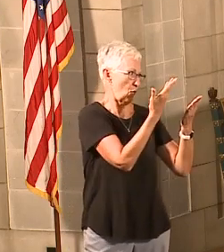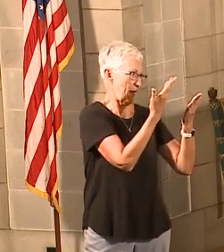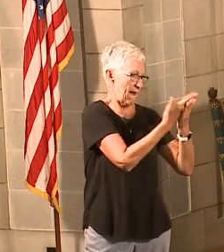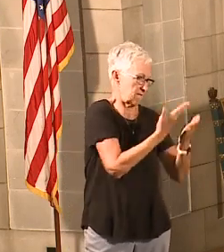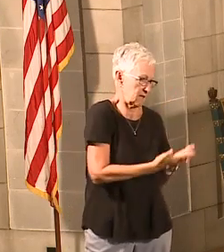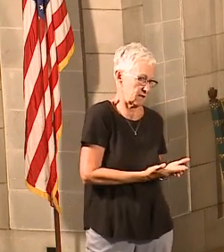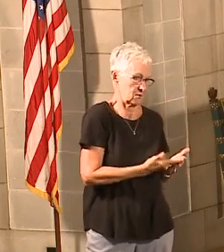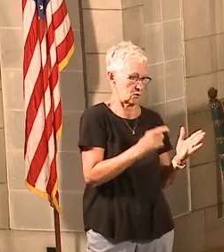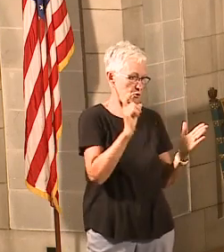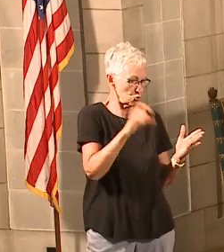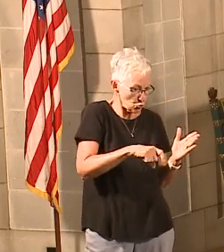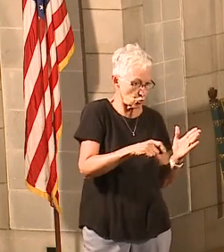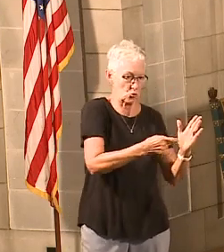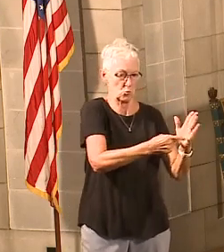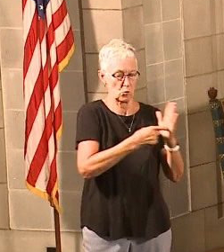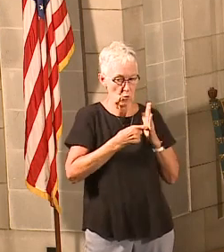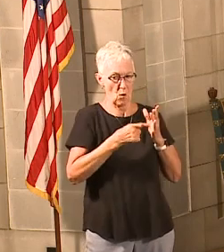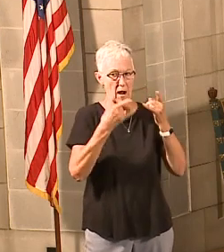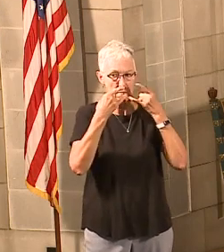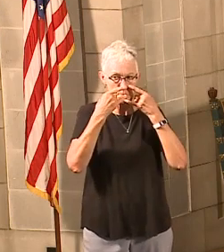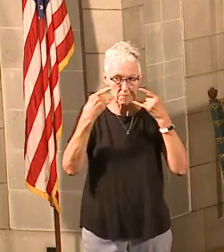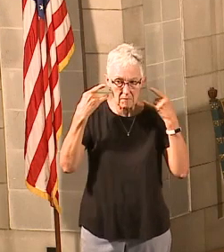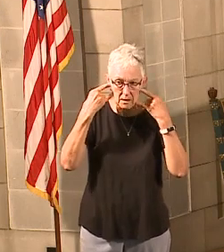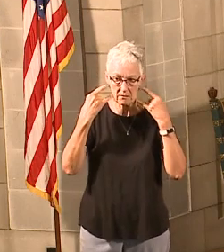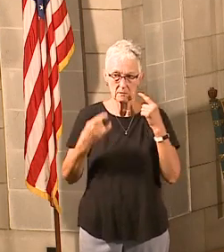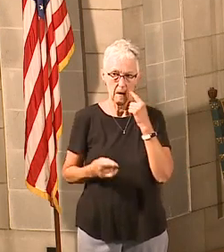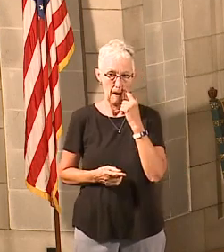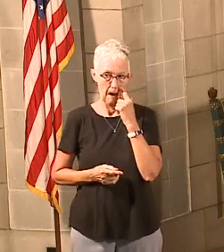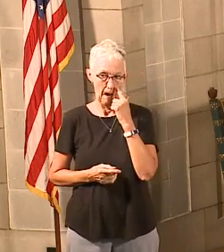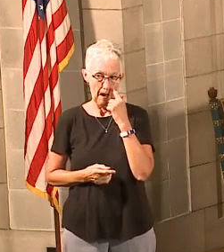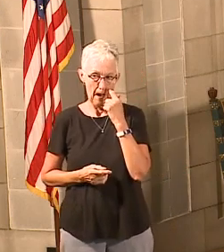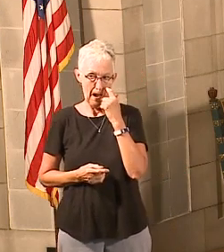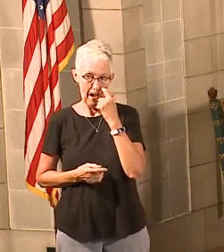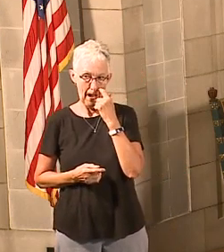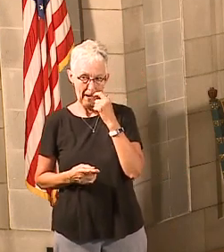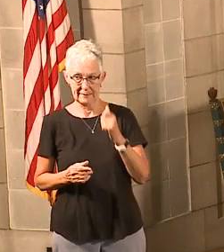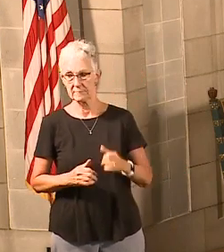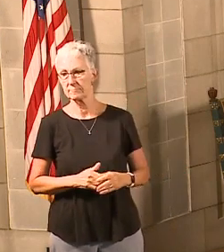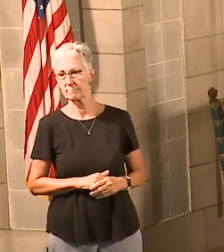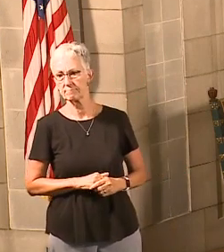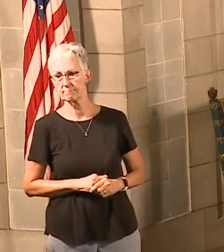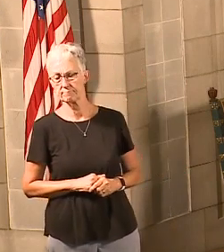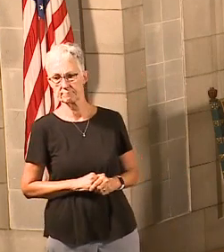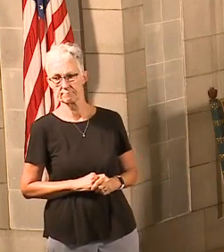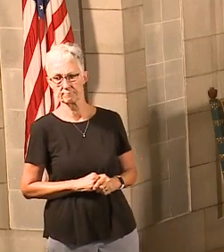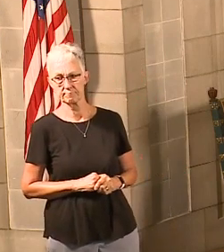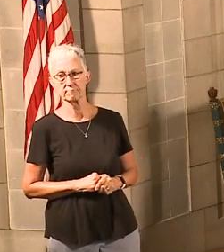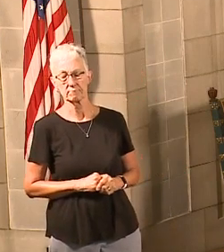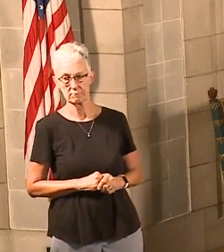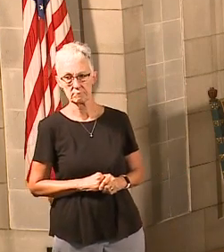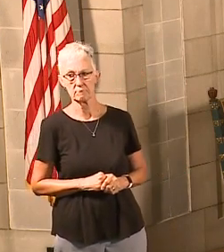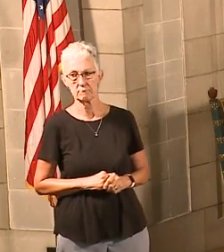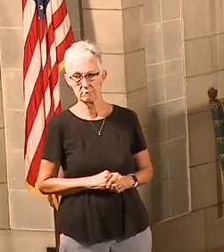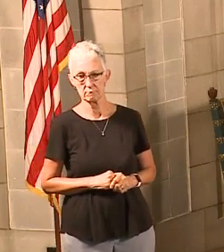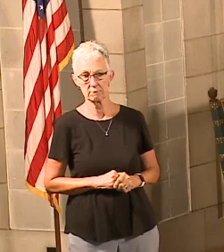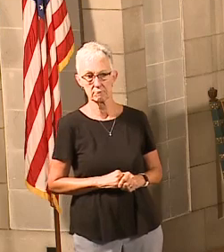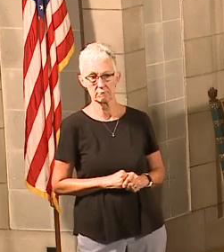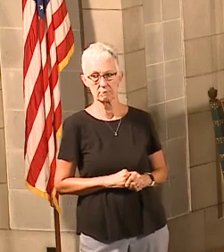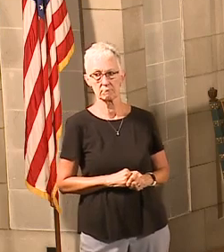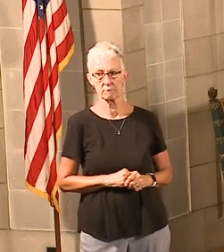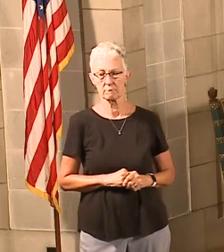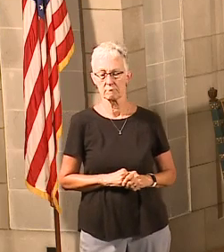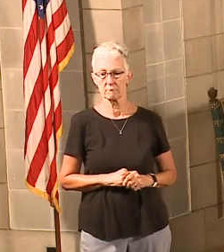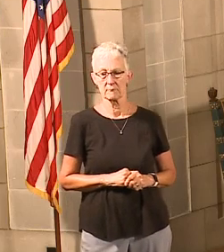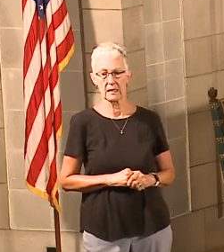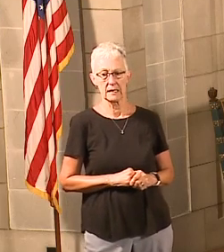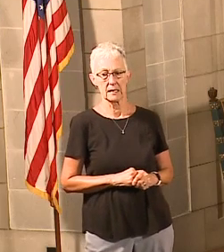Sarah Kirkley says the Hastings mayor has asked DHHS to postpone YRTC's moves from Geneva to Hastings.